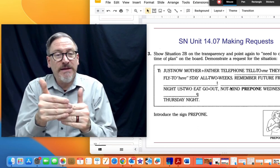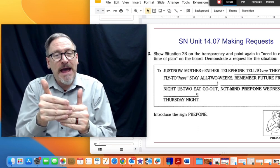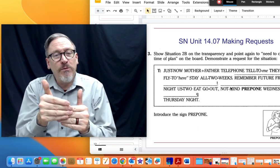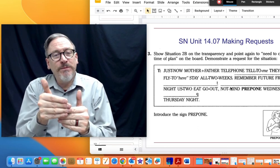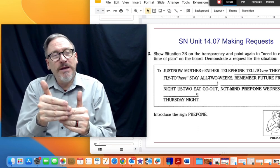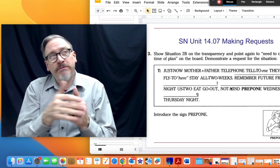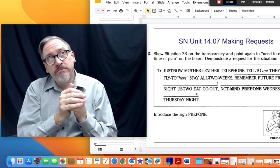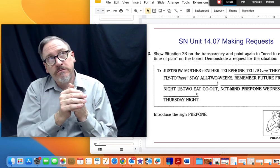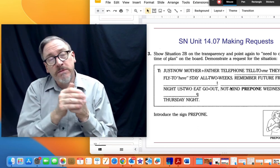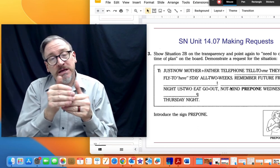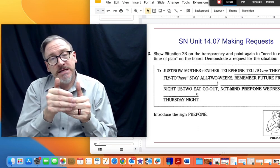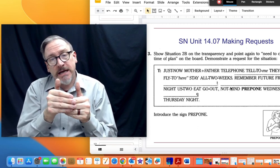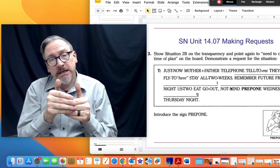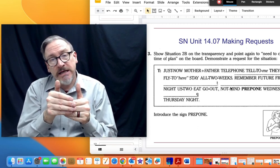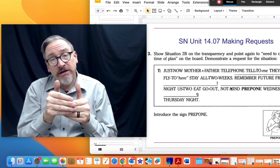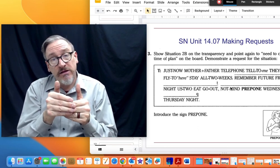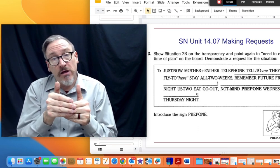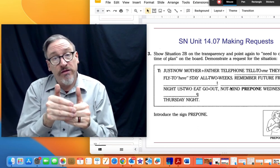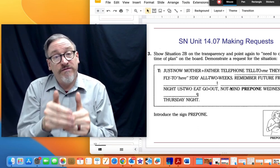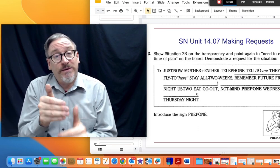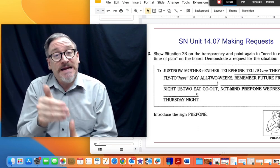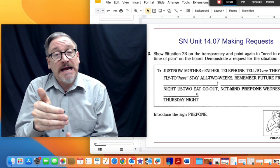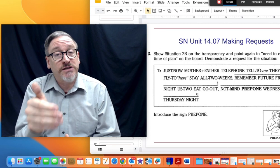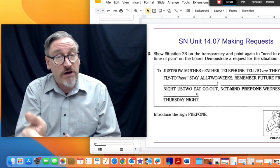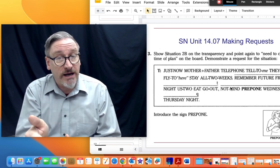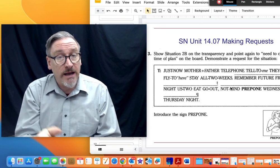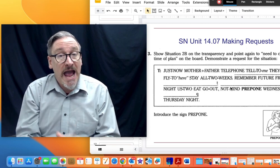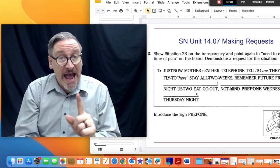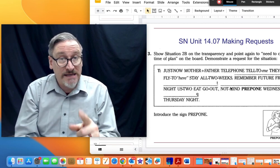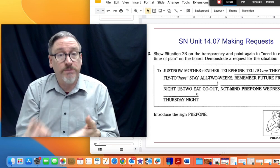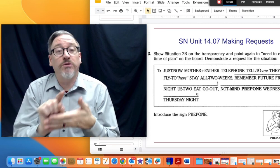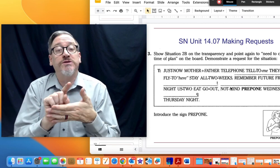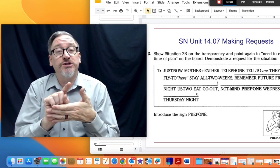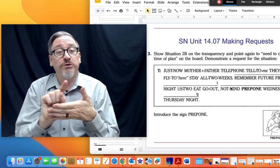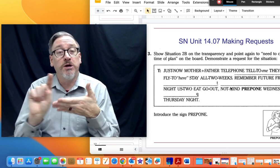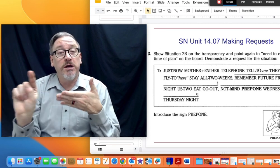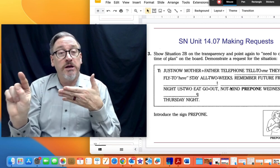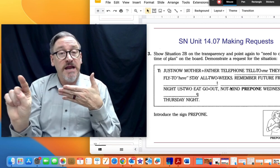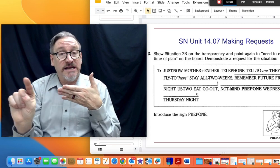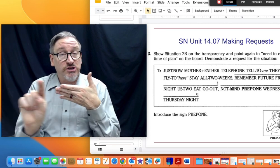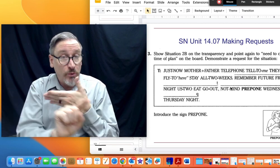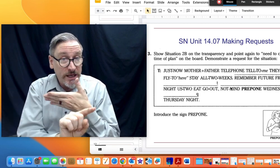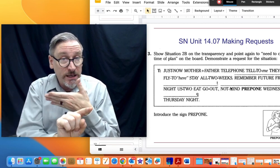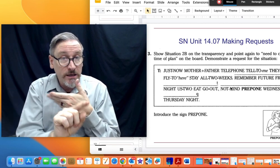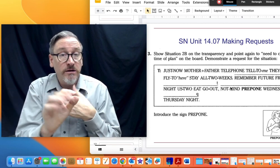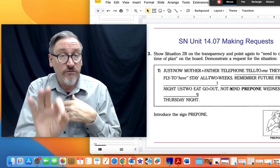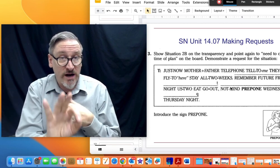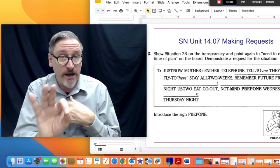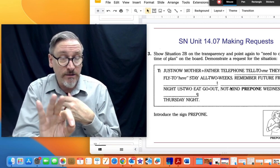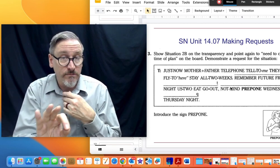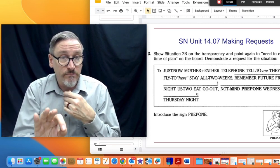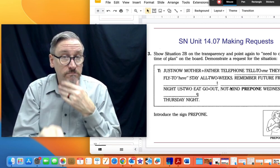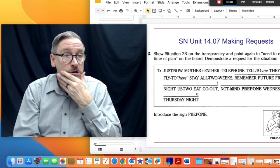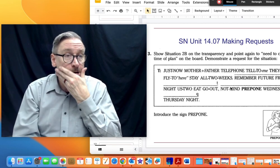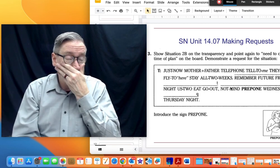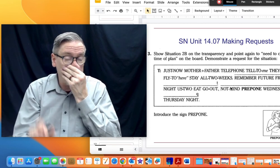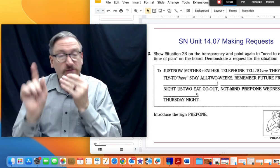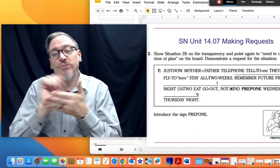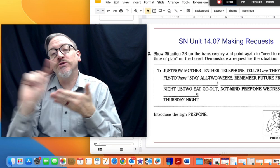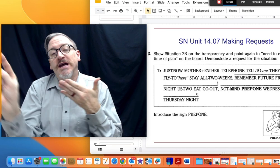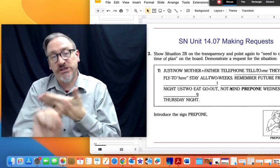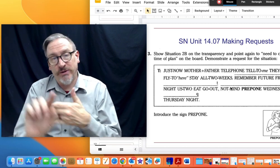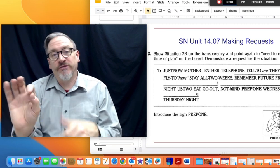And that would mean technically the very next Friday, as opposed to next week Friday.